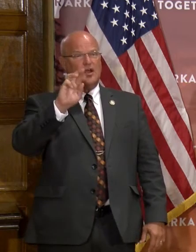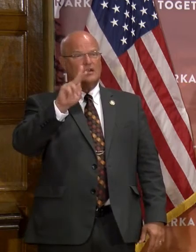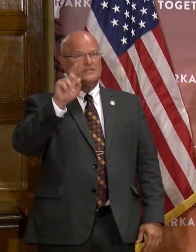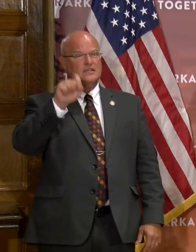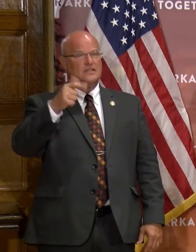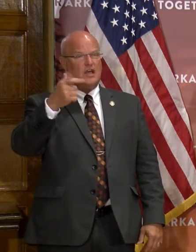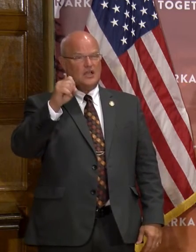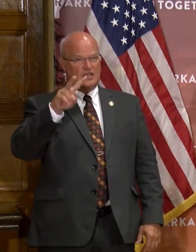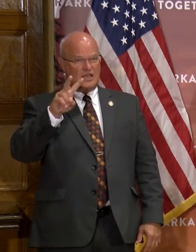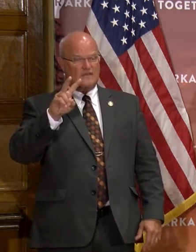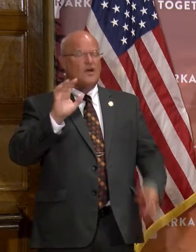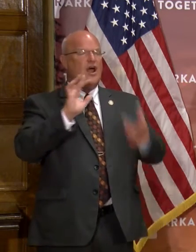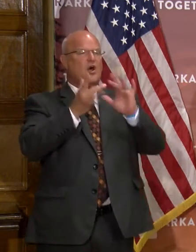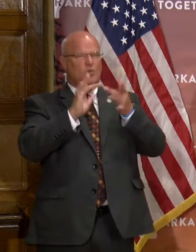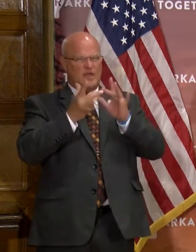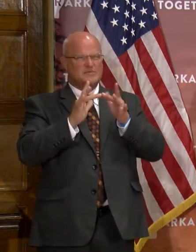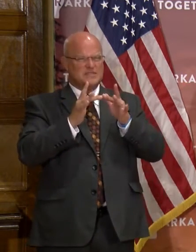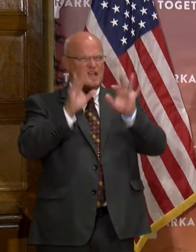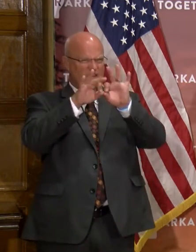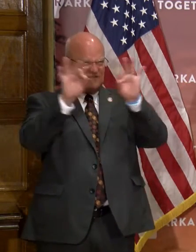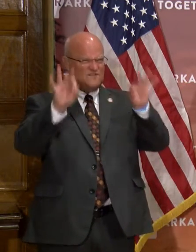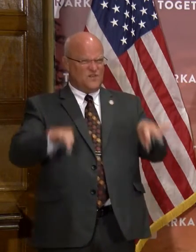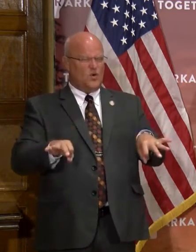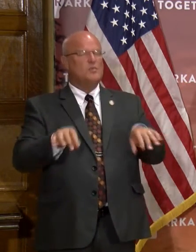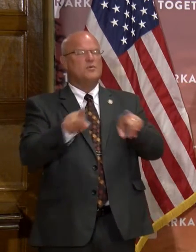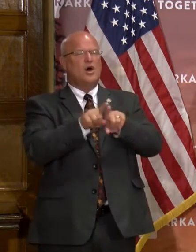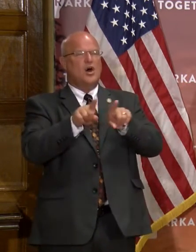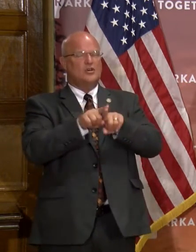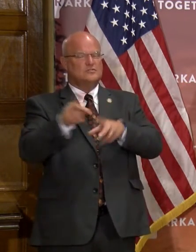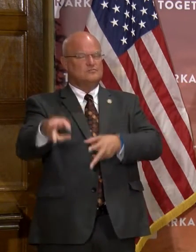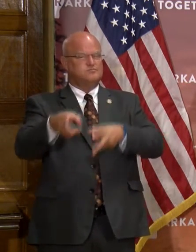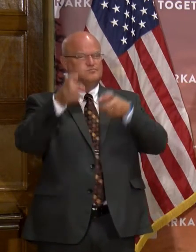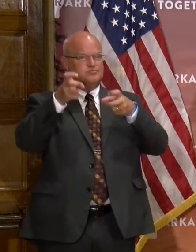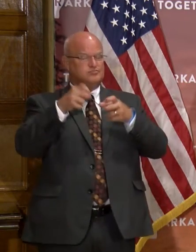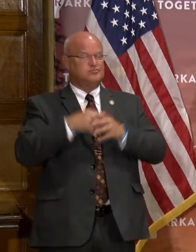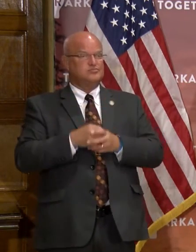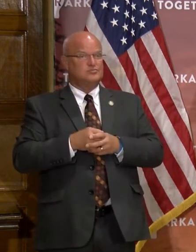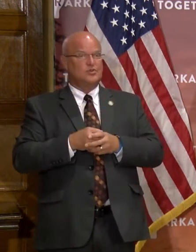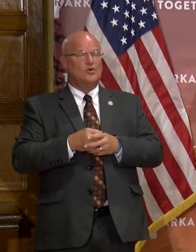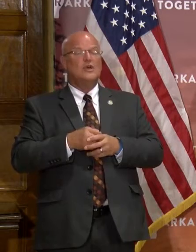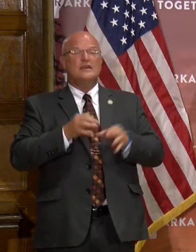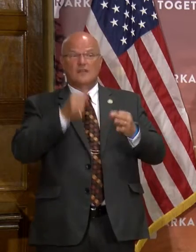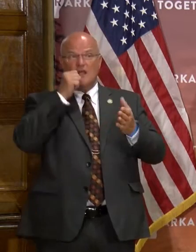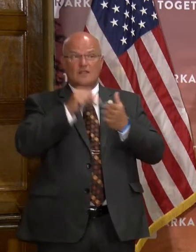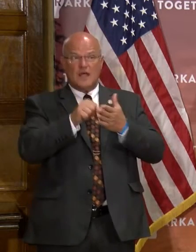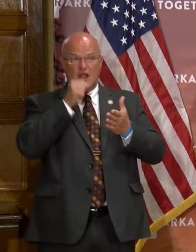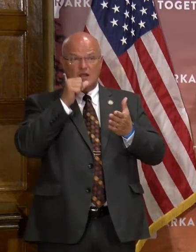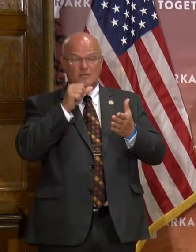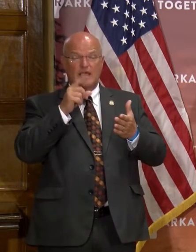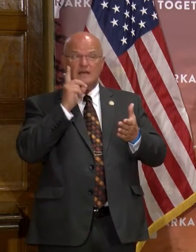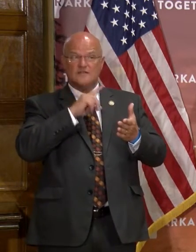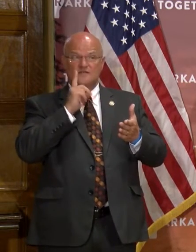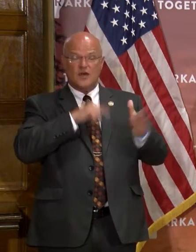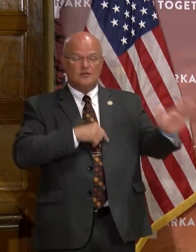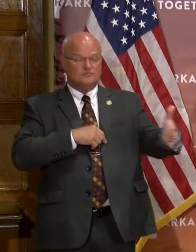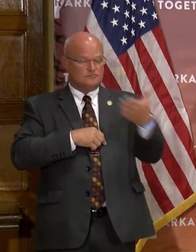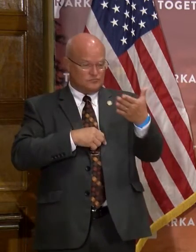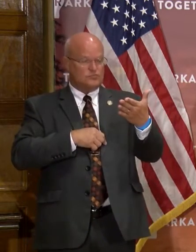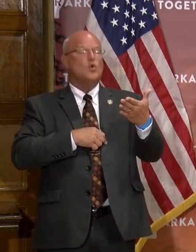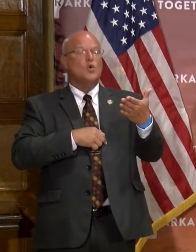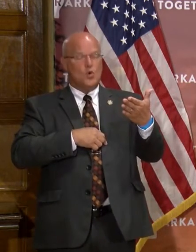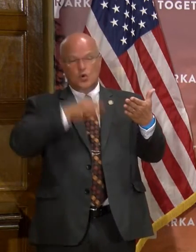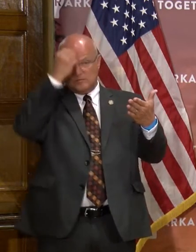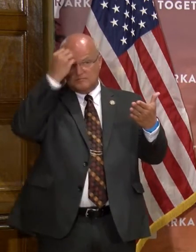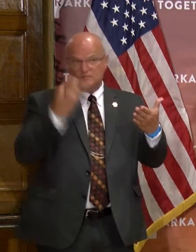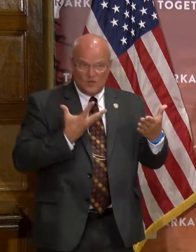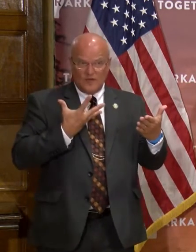adws.internalaudit@arkansas.gov, or you can go to our website and there's a form there that you can also upload. So when you receive that in the mail, if it's a fraudulent claim, immediately